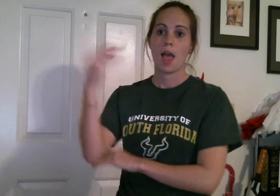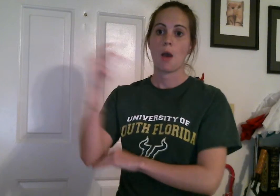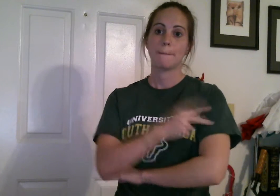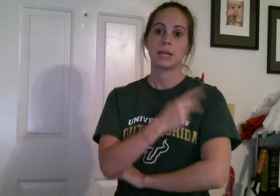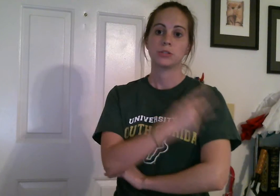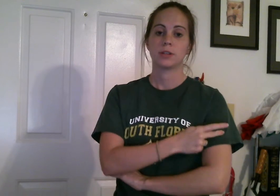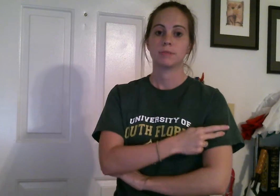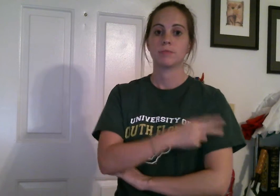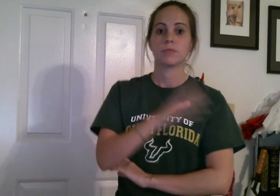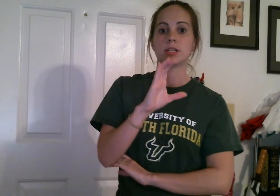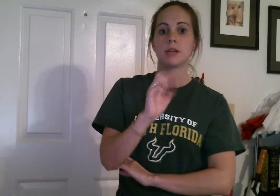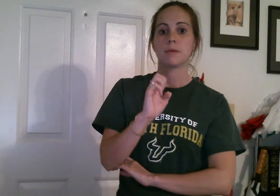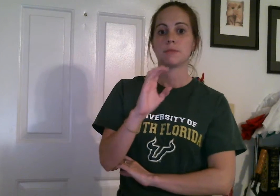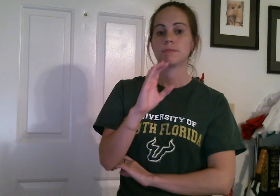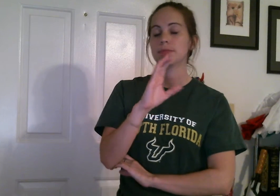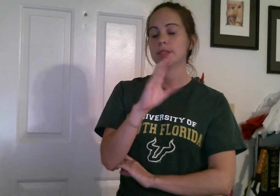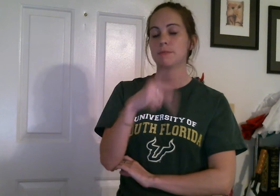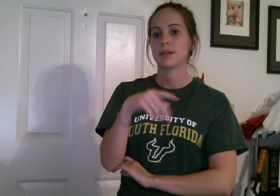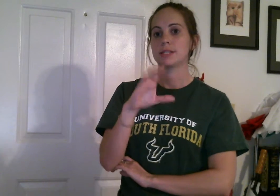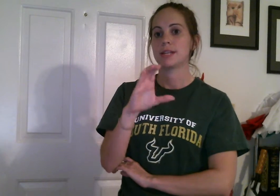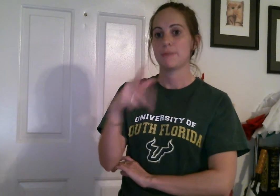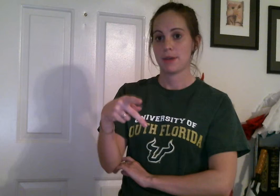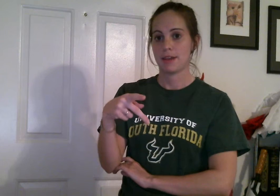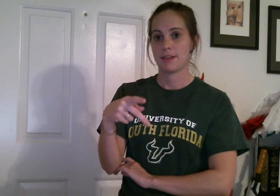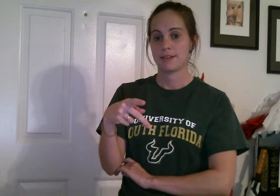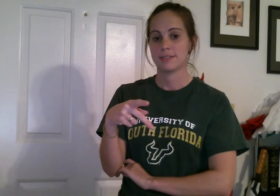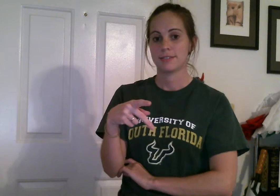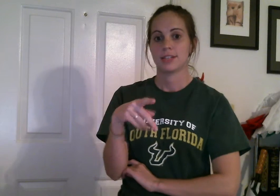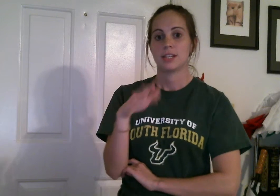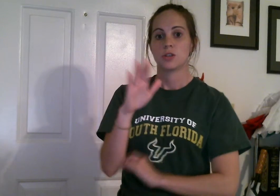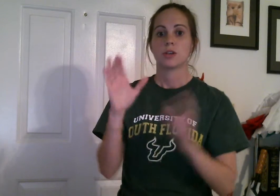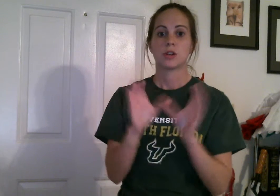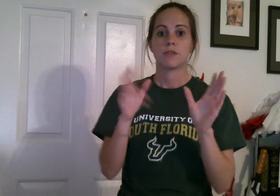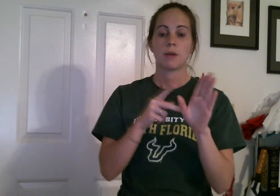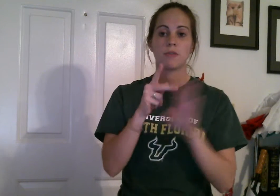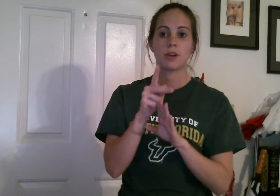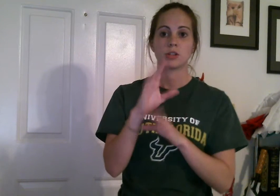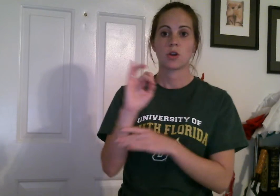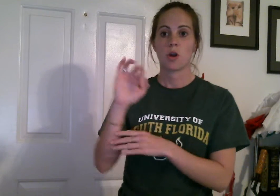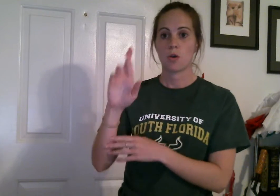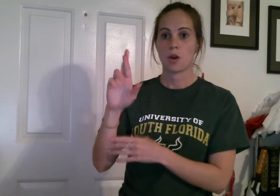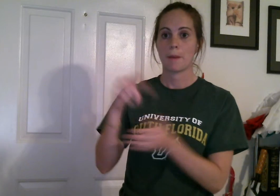And the CPCP is your Certified Professional Coder Payer. And